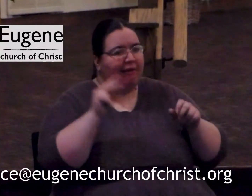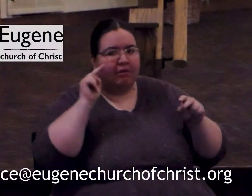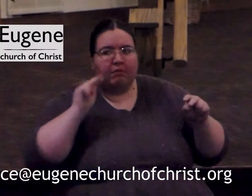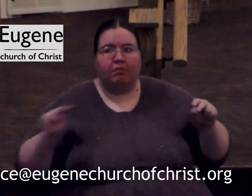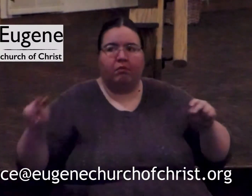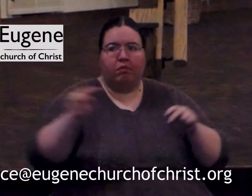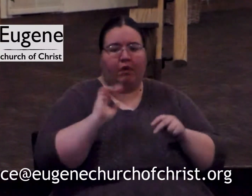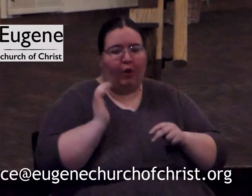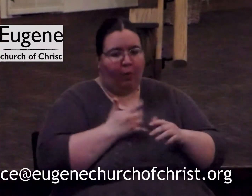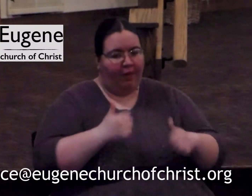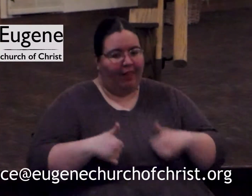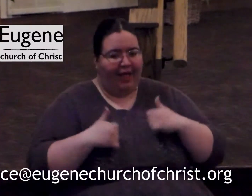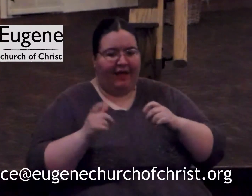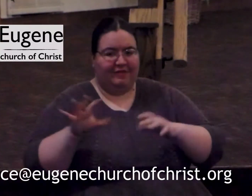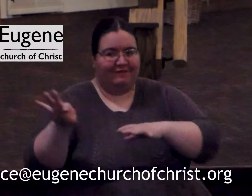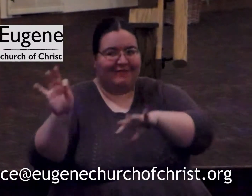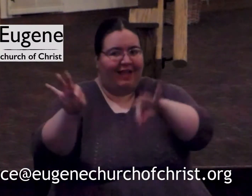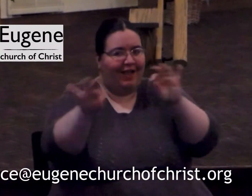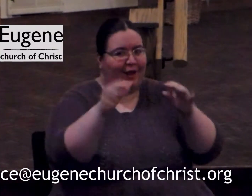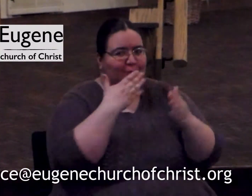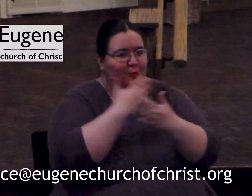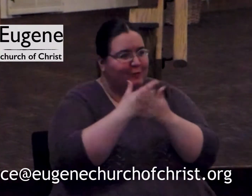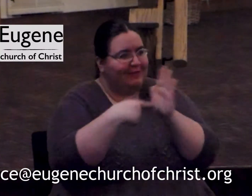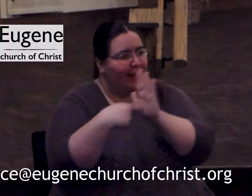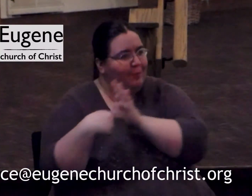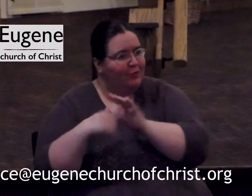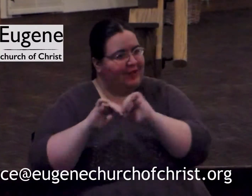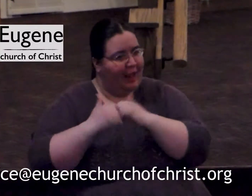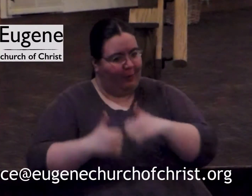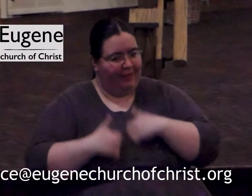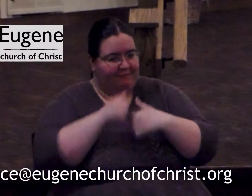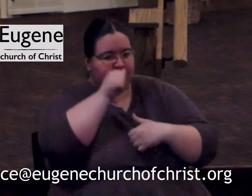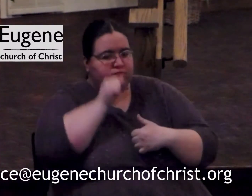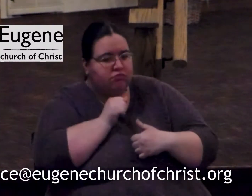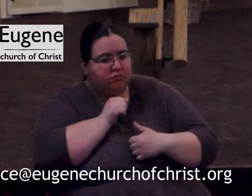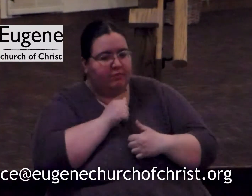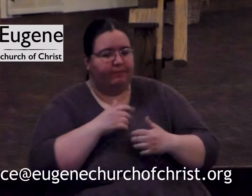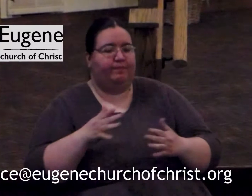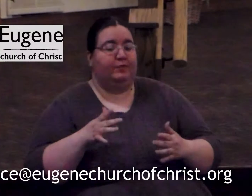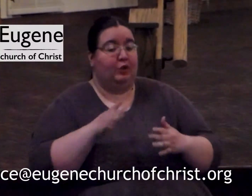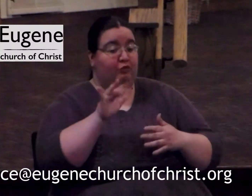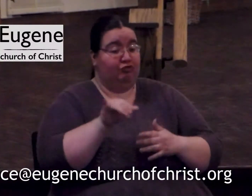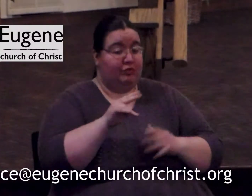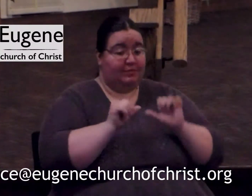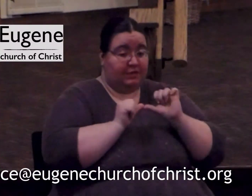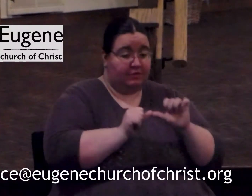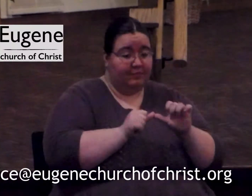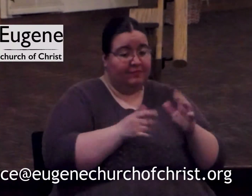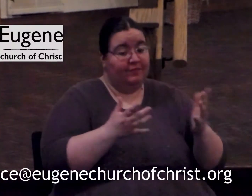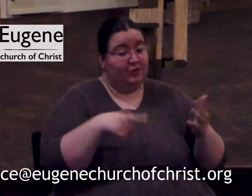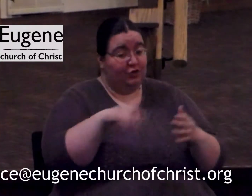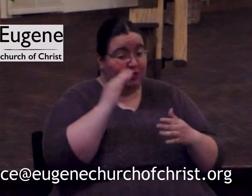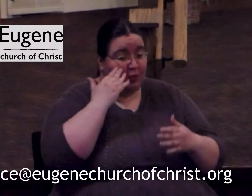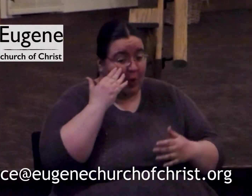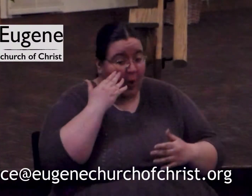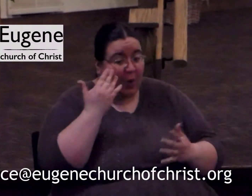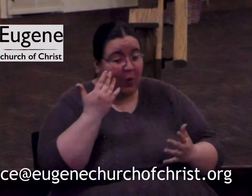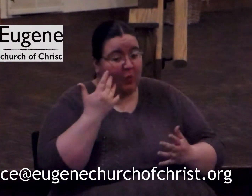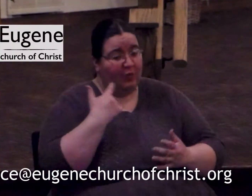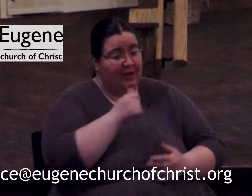He continues on, as you know, we count as blessed those who have persevered. You have heard of Job's perseverance and have seen what the Lord finally brought